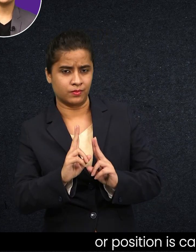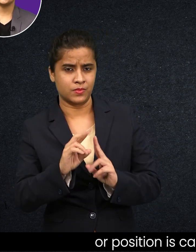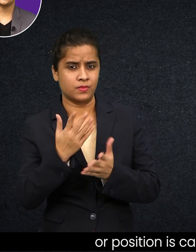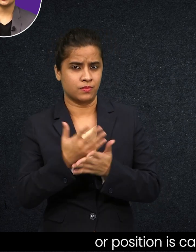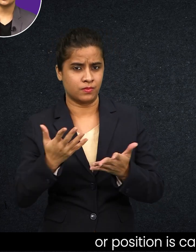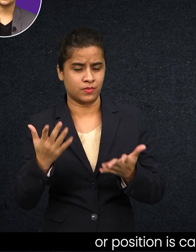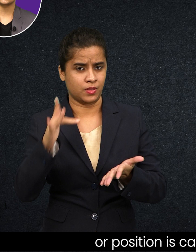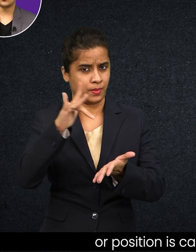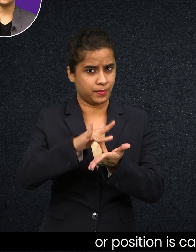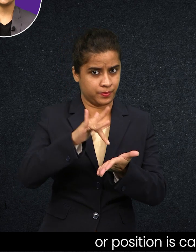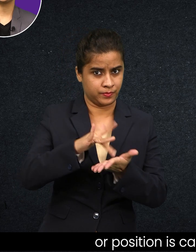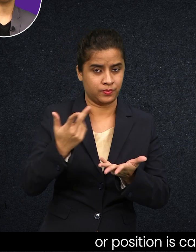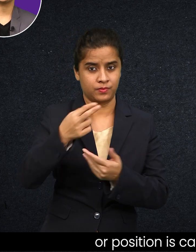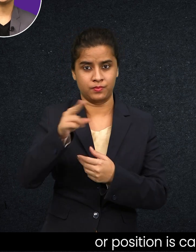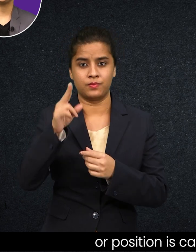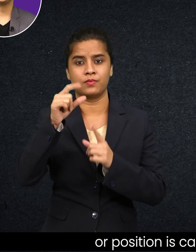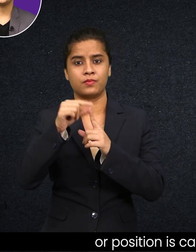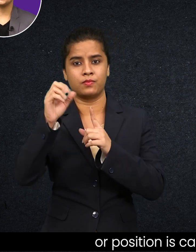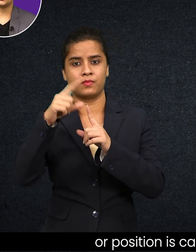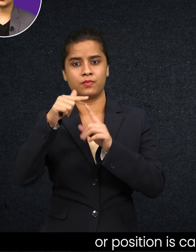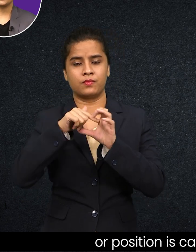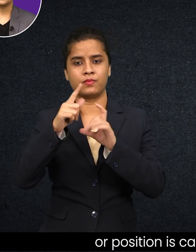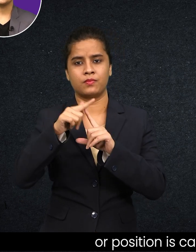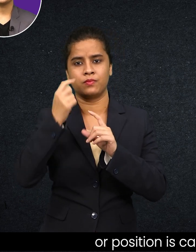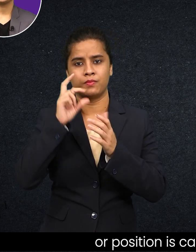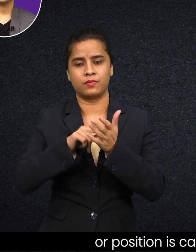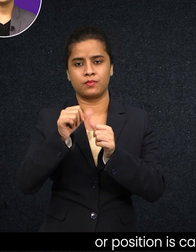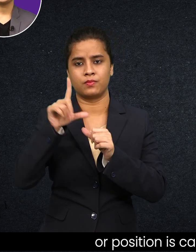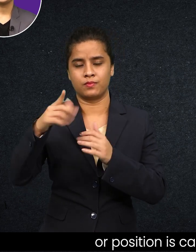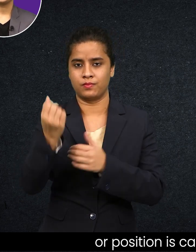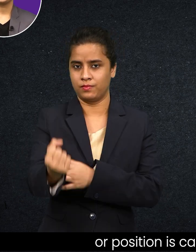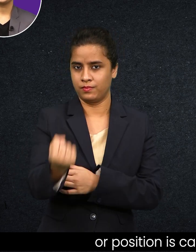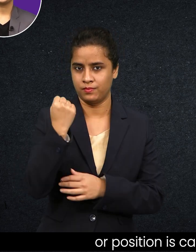or position is called its potential energy.